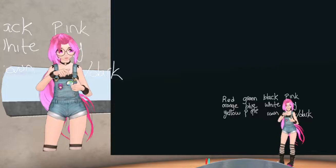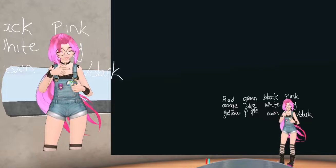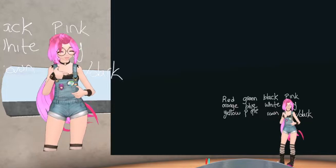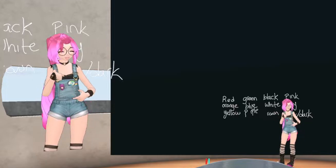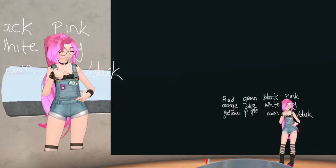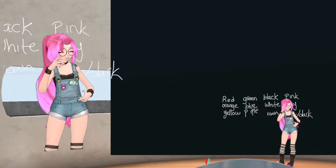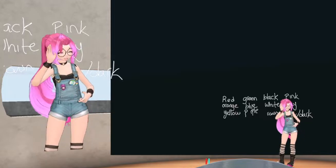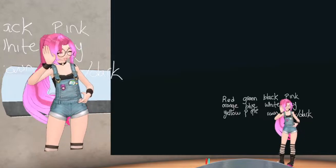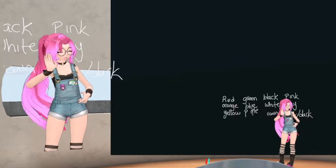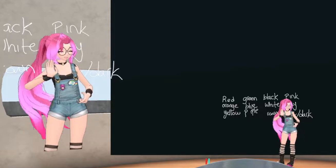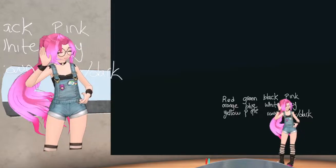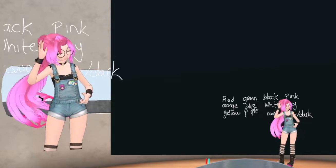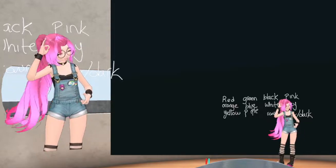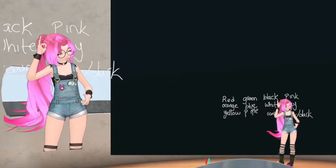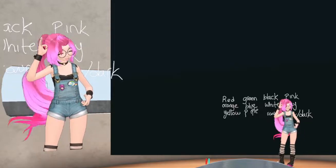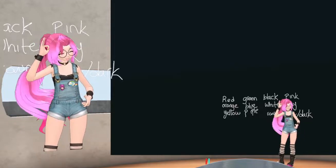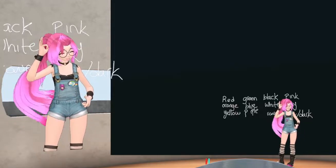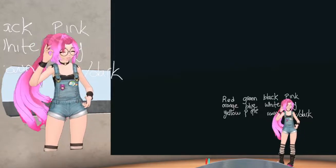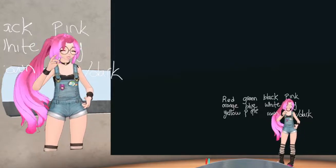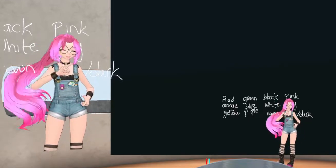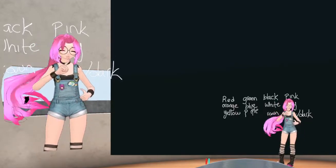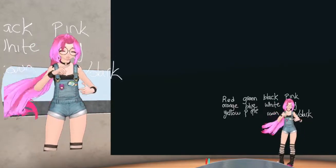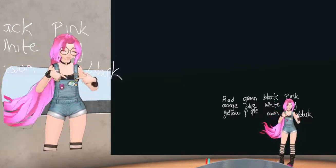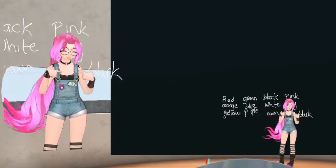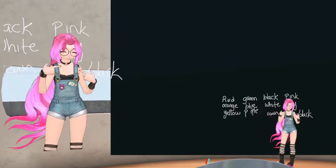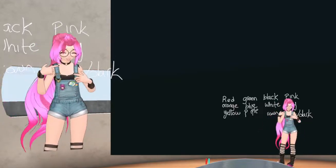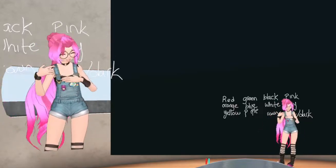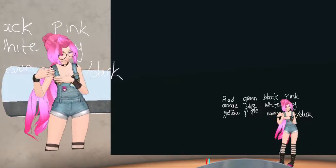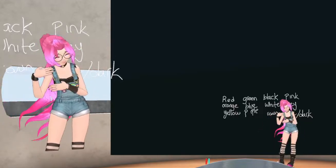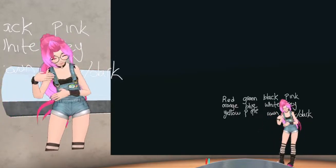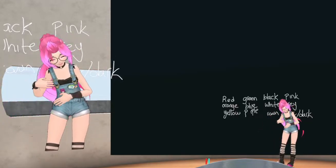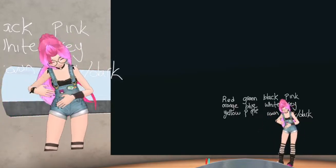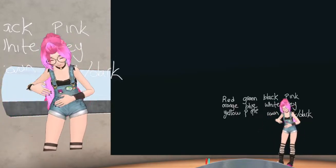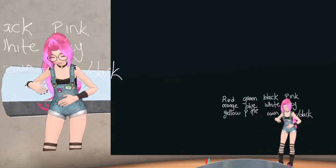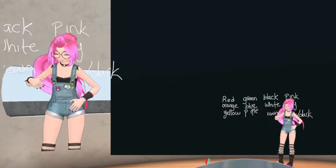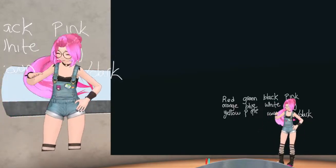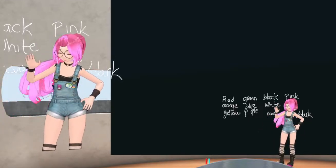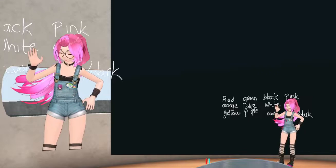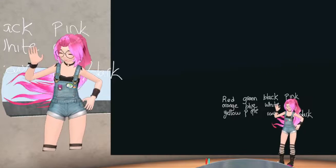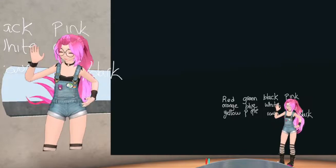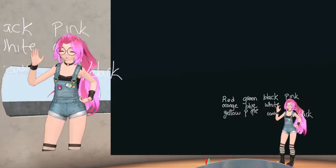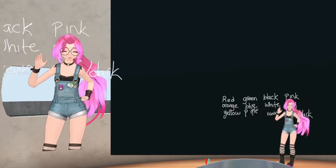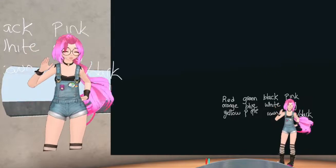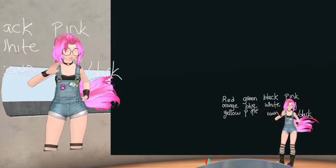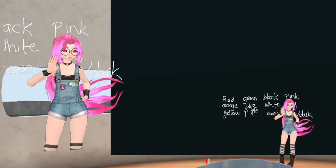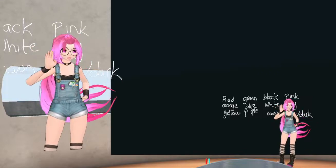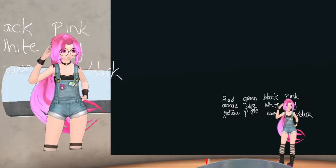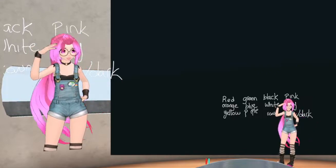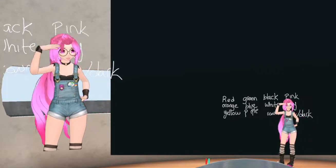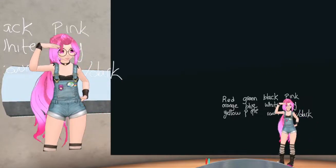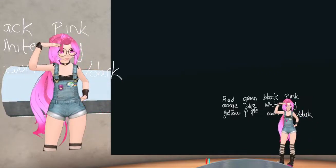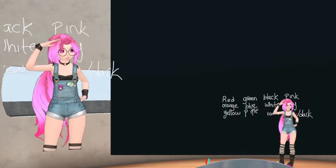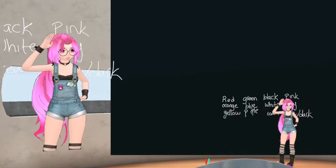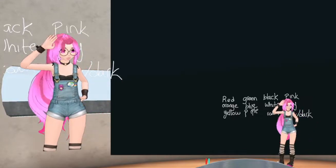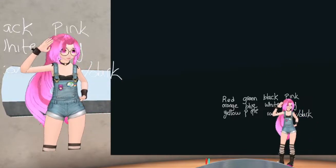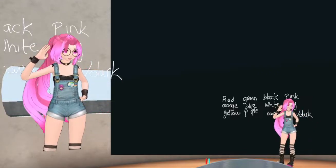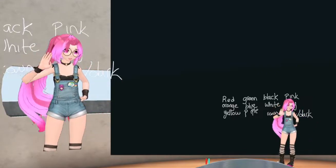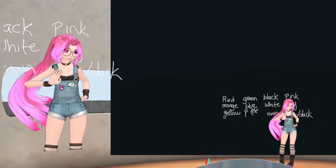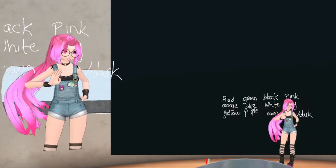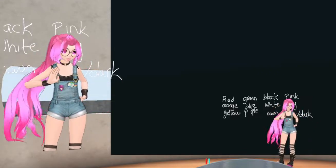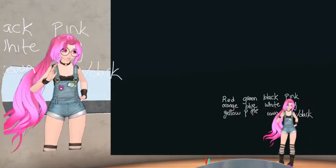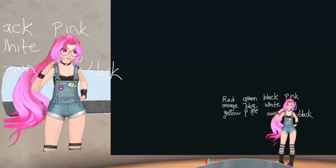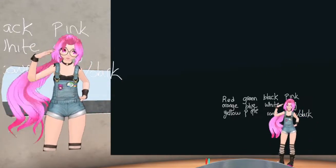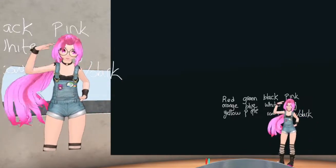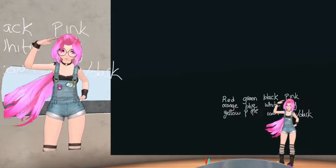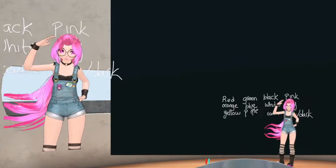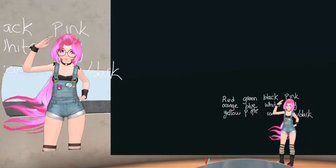I remember this because I have brown hair in real life, and then half it's pink, but whatever. So I just think about like brushing